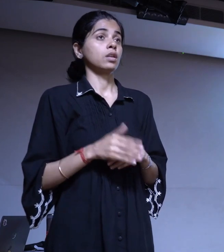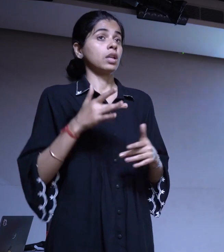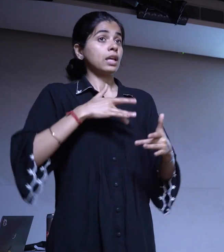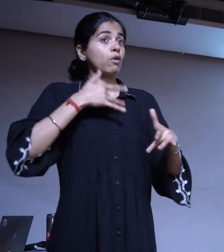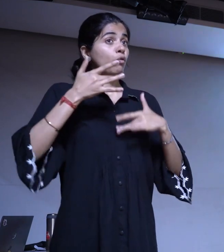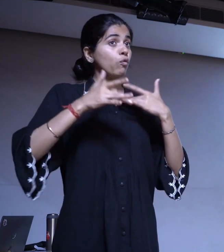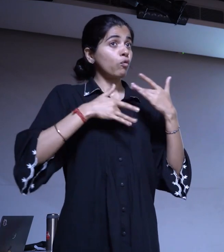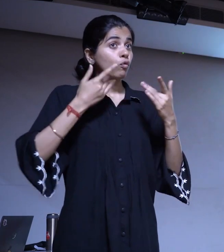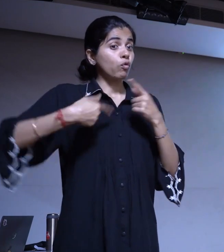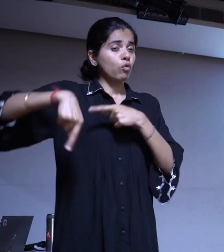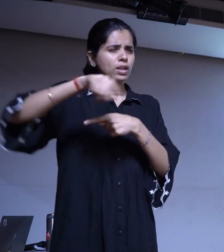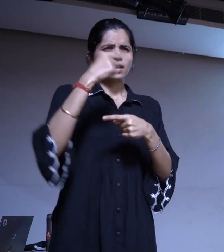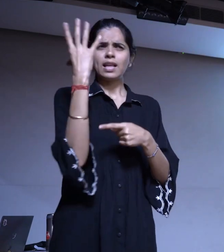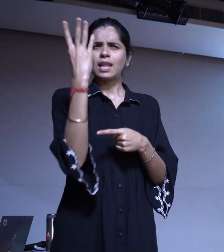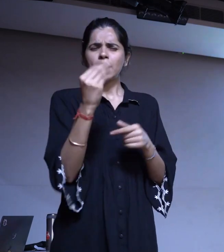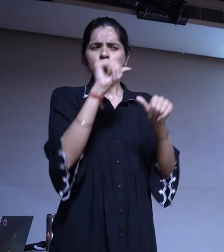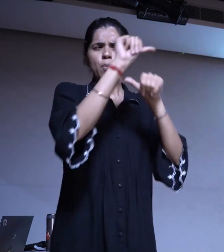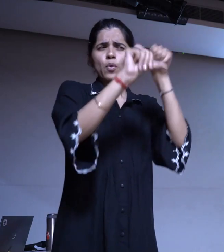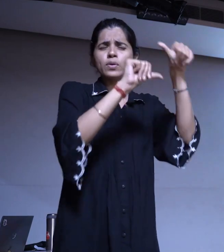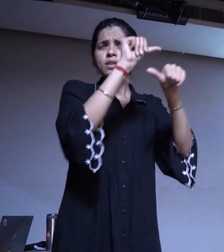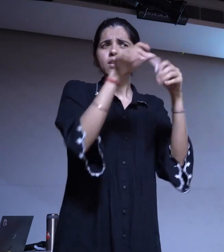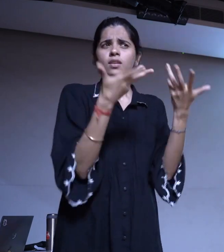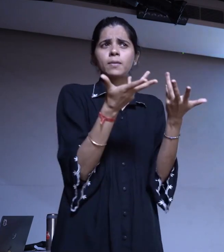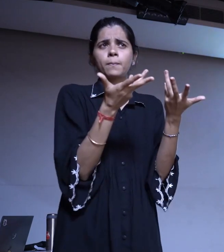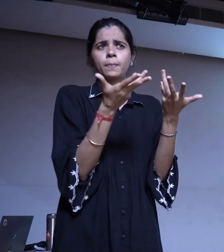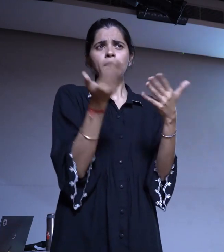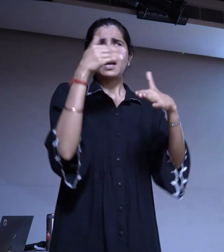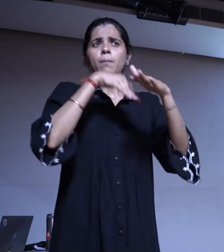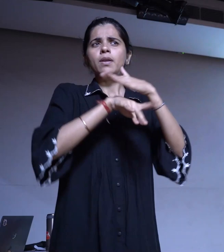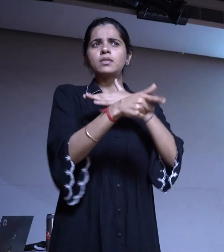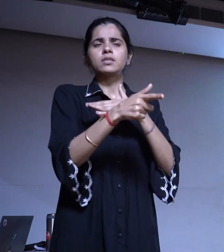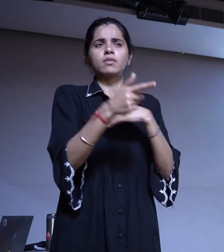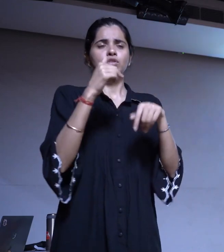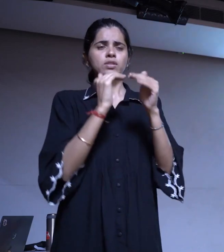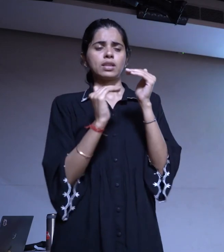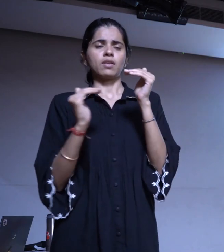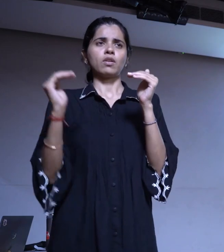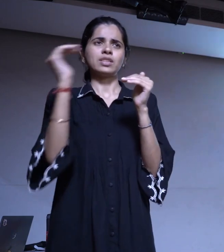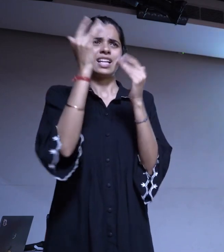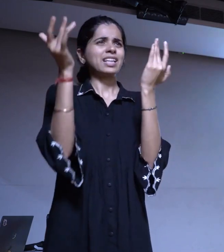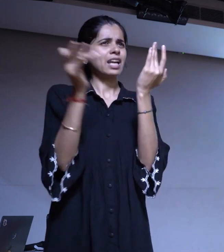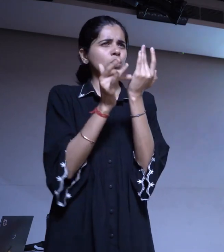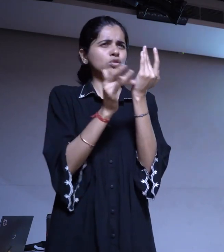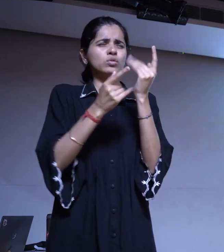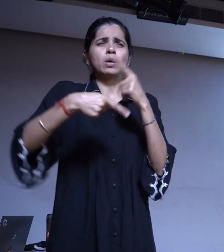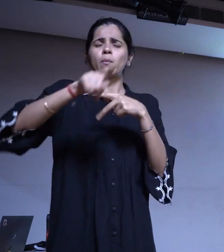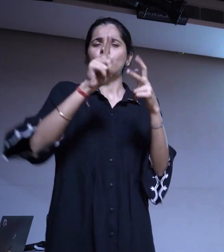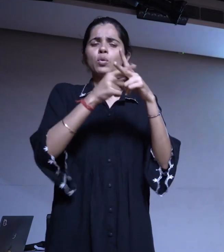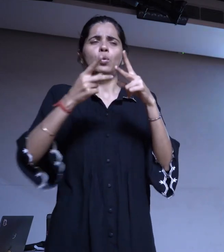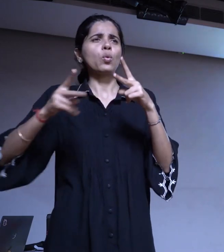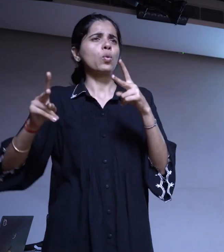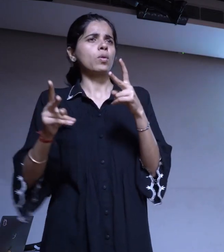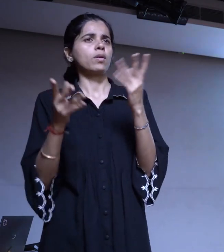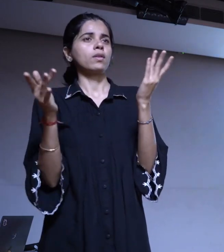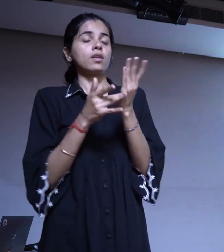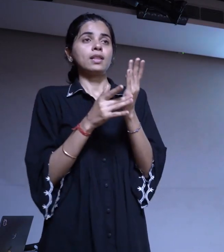realizing what these number of processes are and because of the advances that we have now in technology where a lot of this can actually be